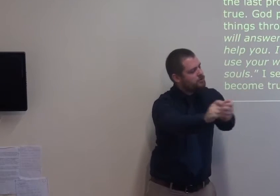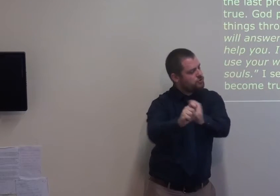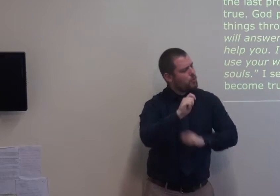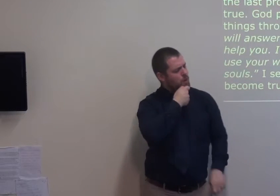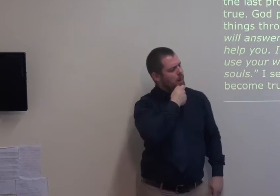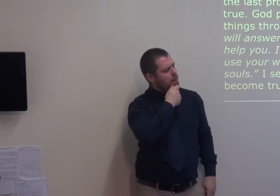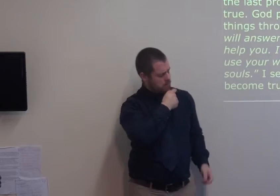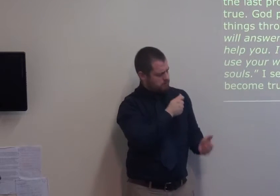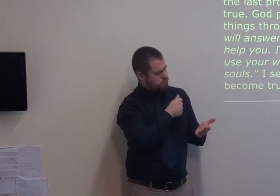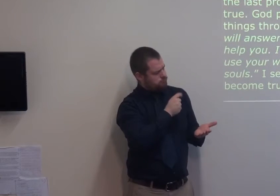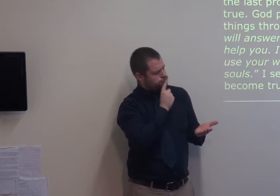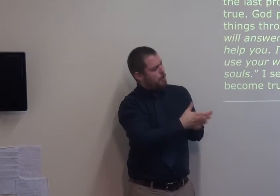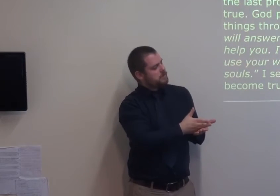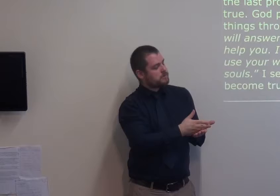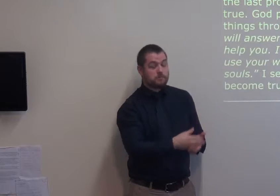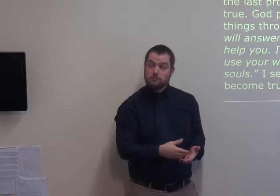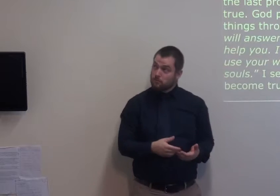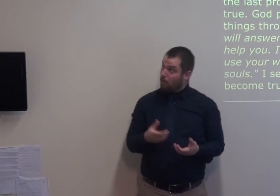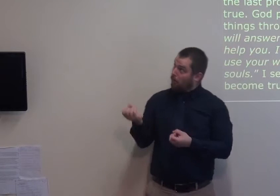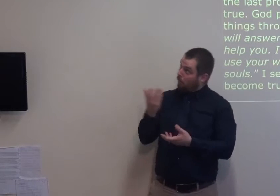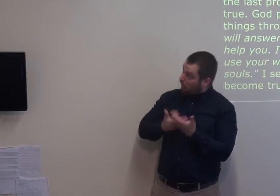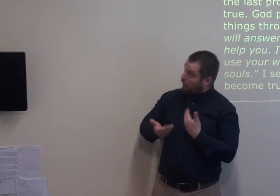And I see all of these promises coming true.